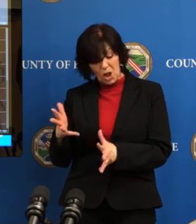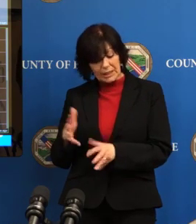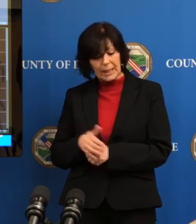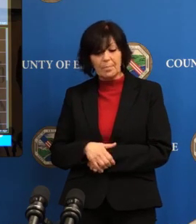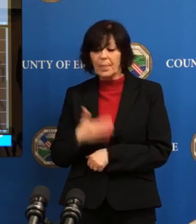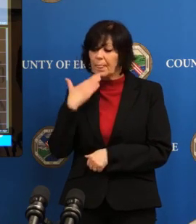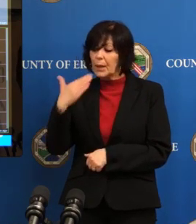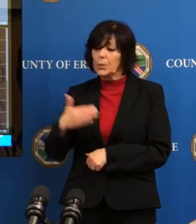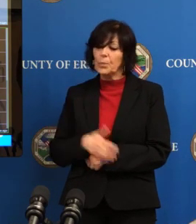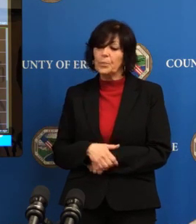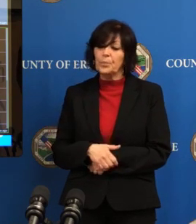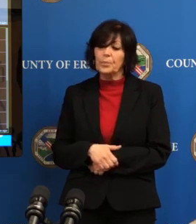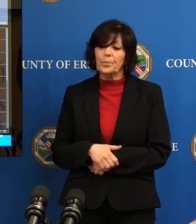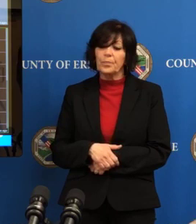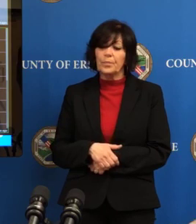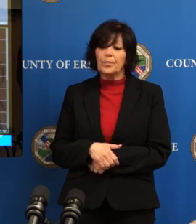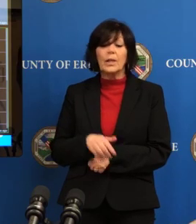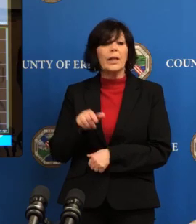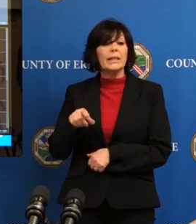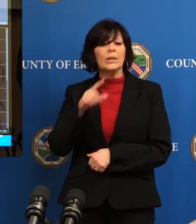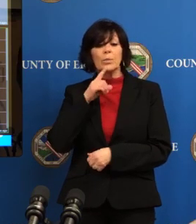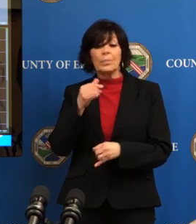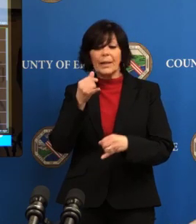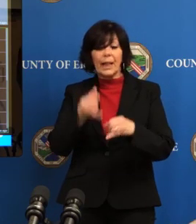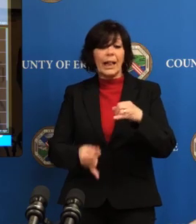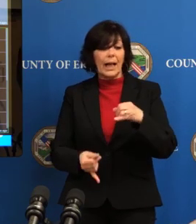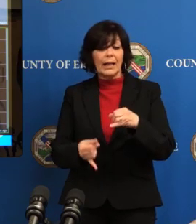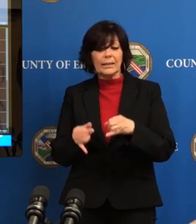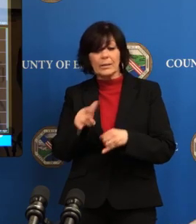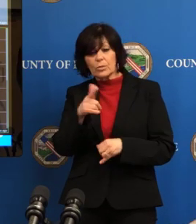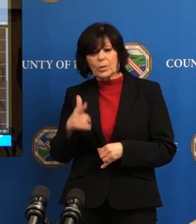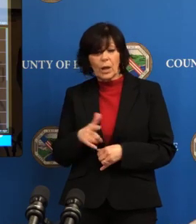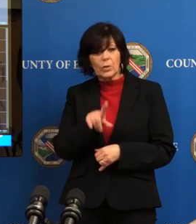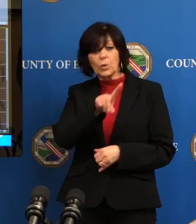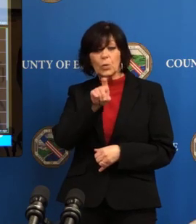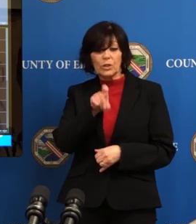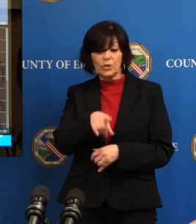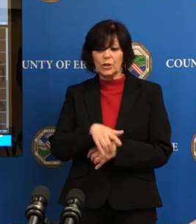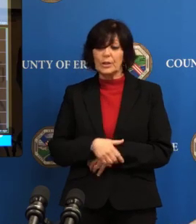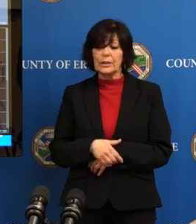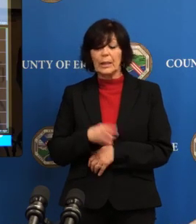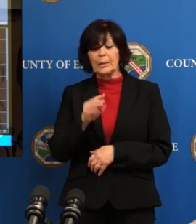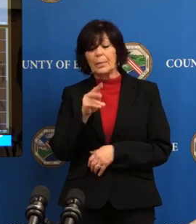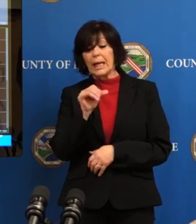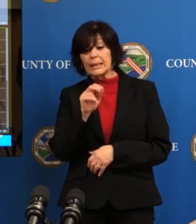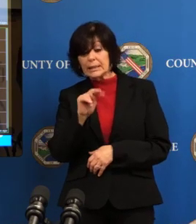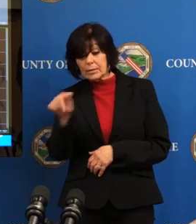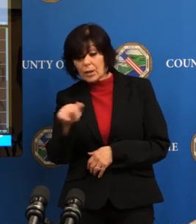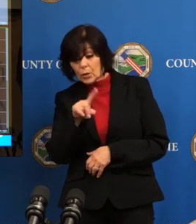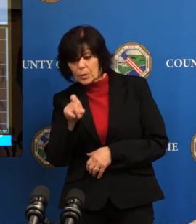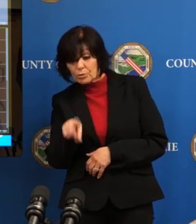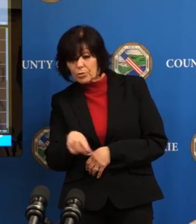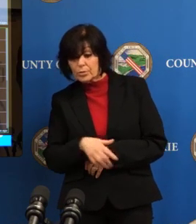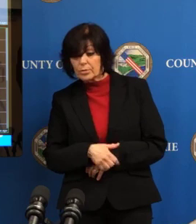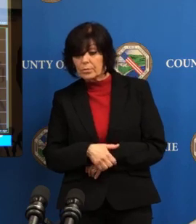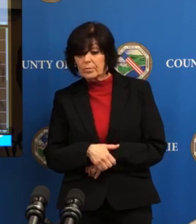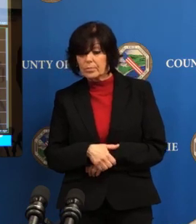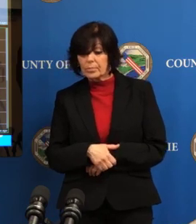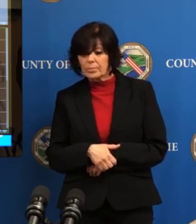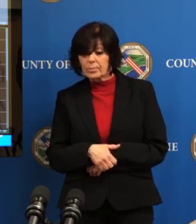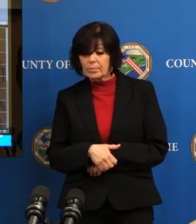Mark. Thanks a lot. All right, then this will be the last round for TV or the news. Madison, do you have any other questions?